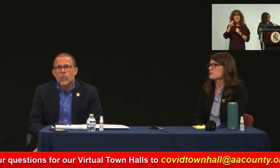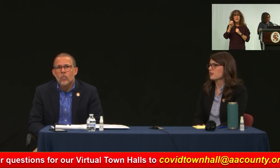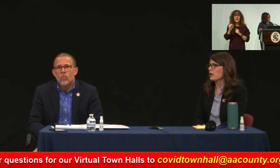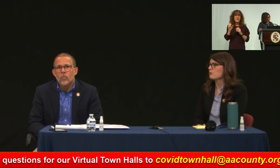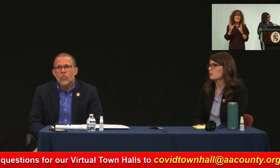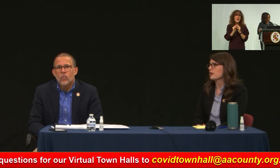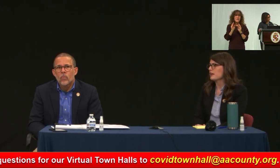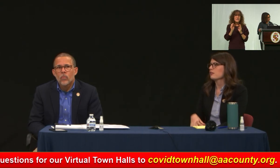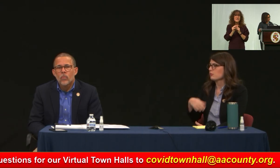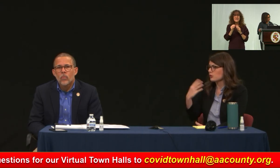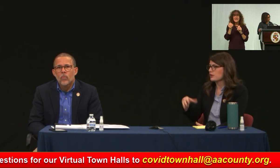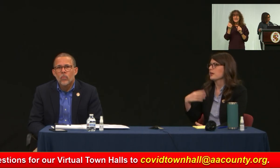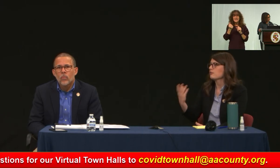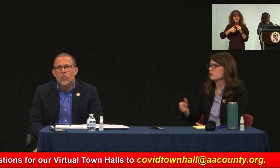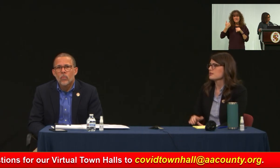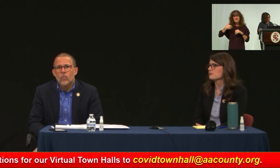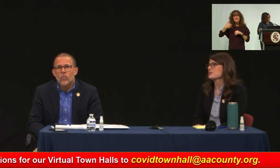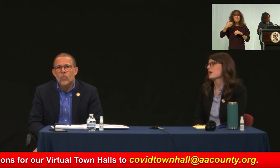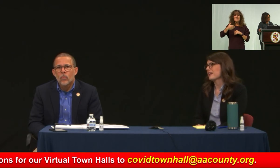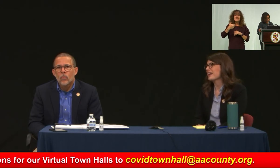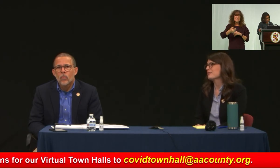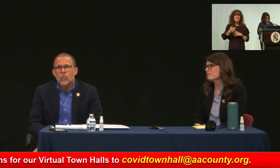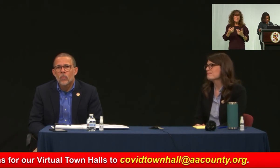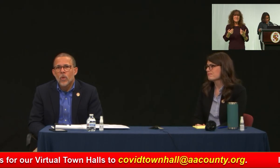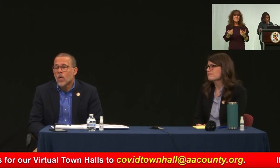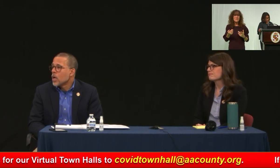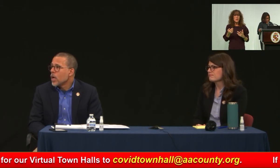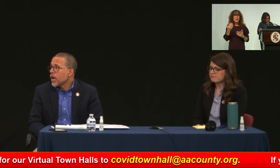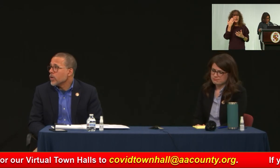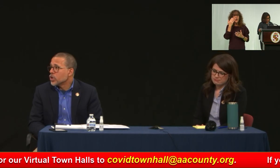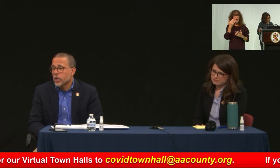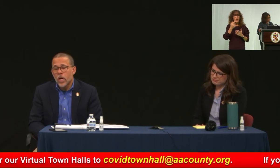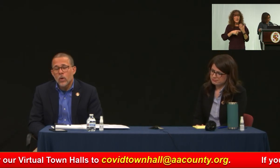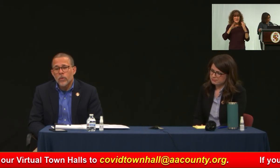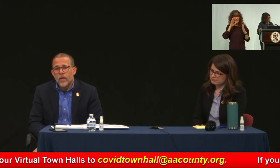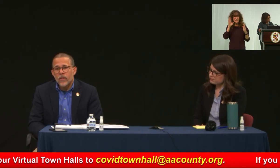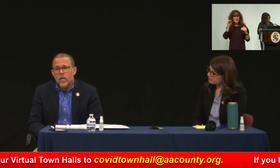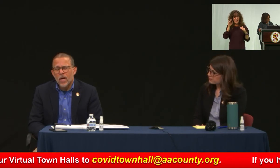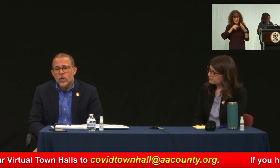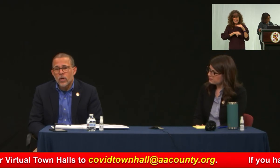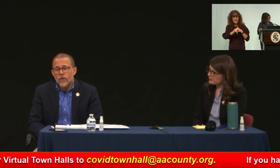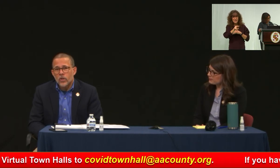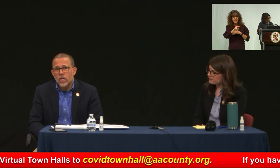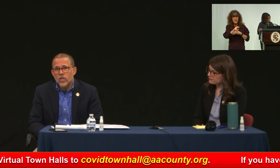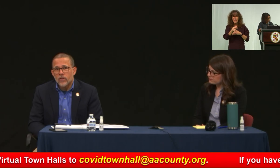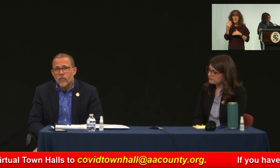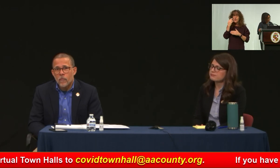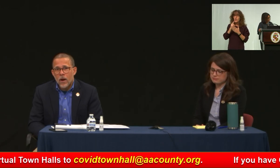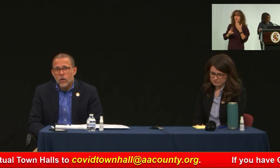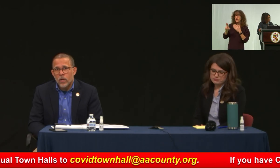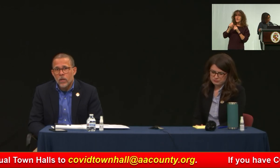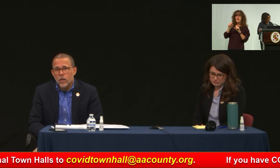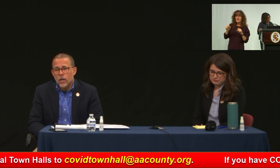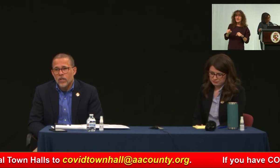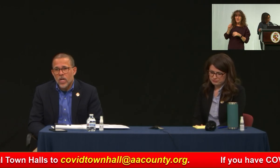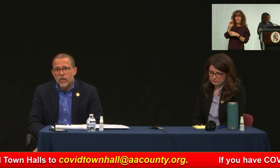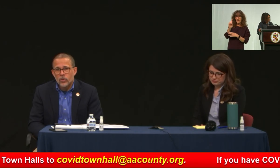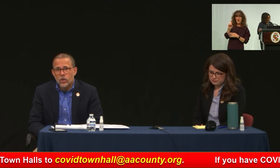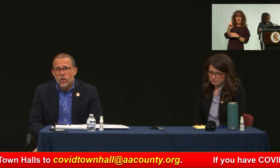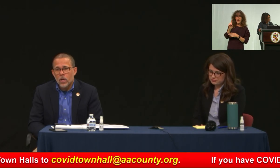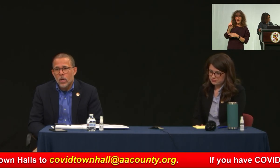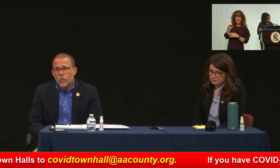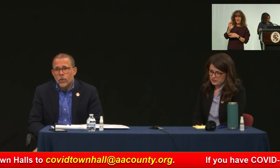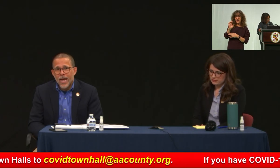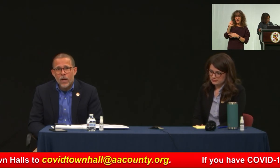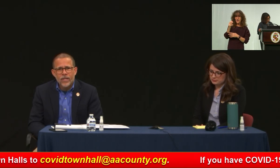days, I think it's very helpful right now that we're looking out for what's coming ahead. And we should note that the University System of Maryland, the